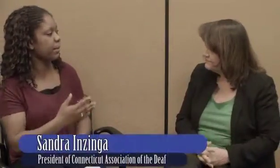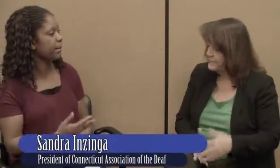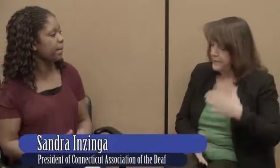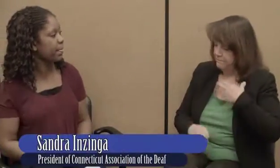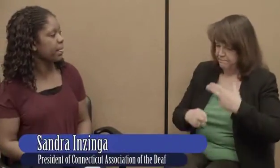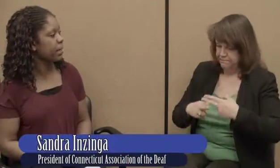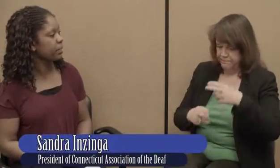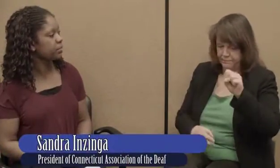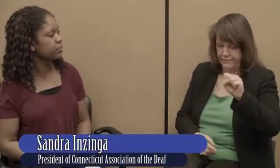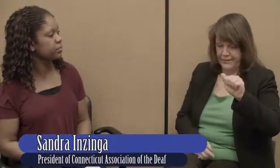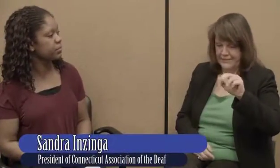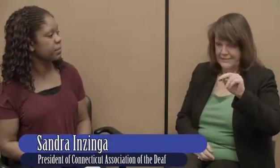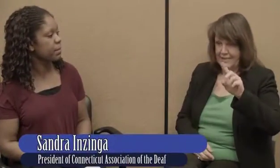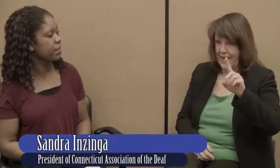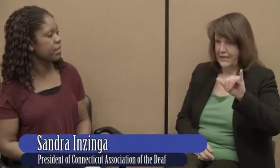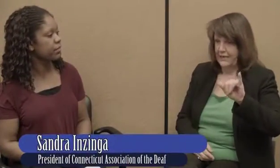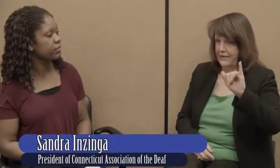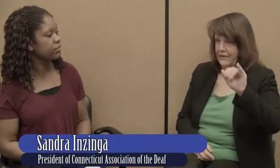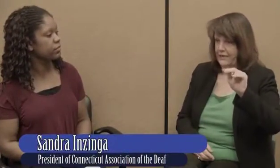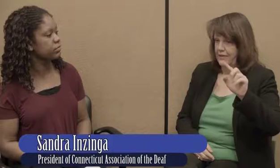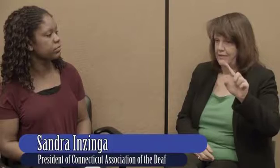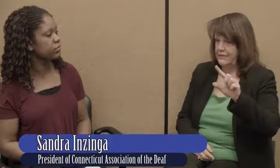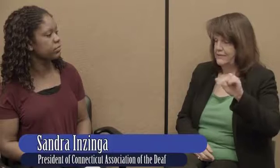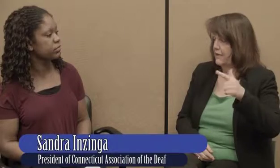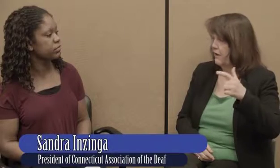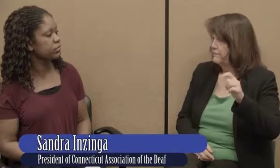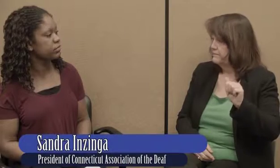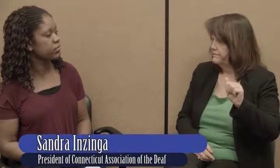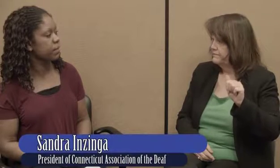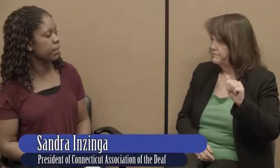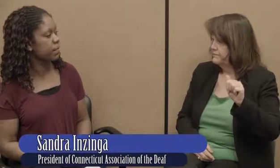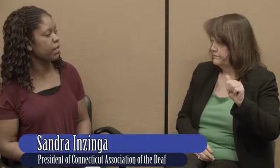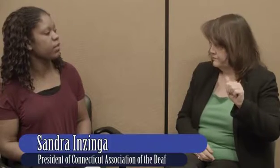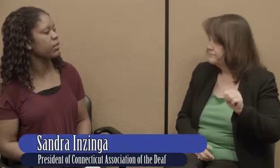What is your name? My name is Sandy Kansinga.